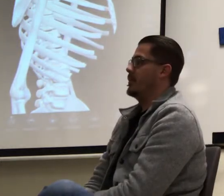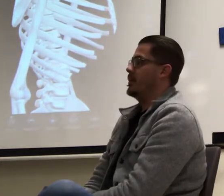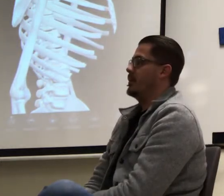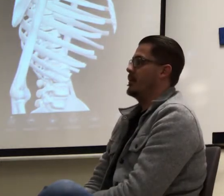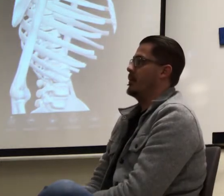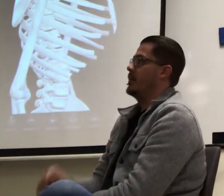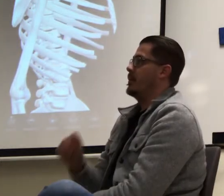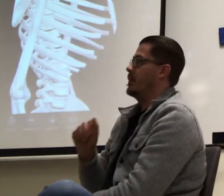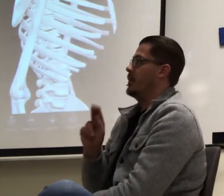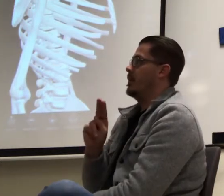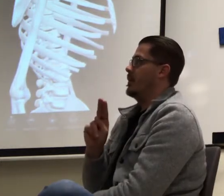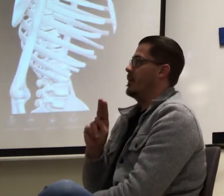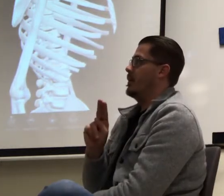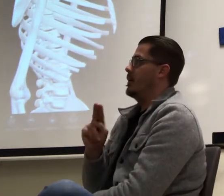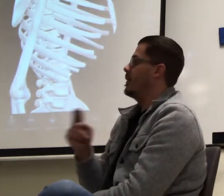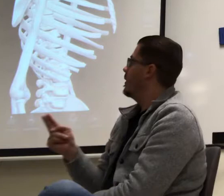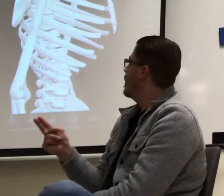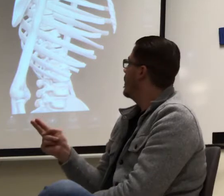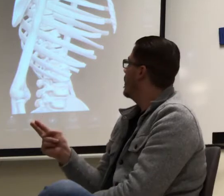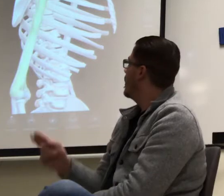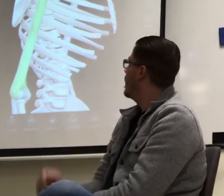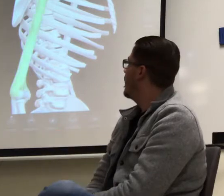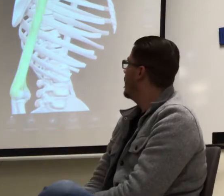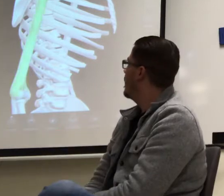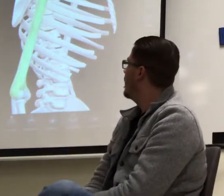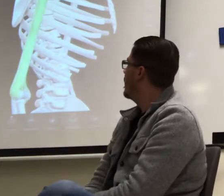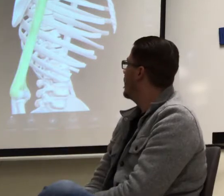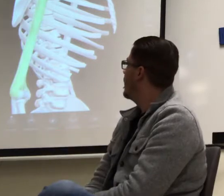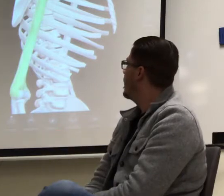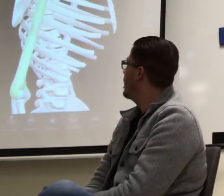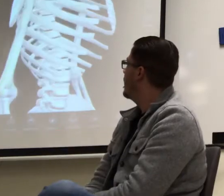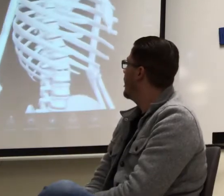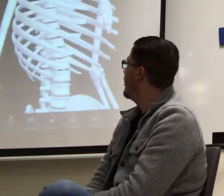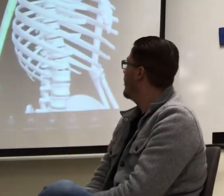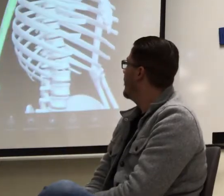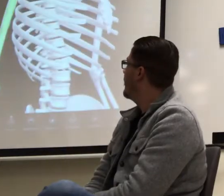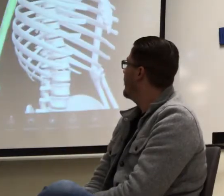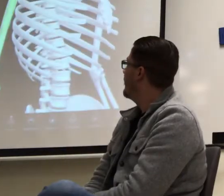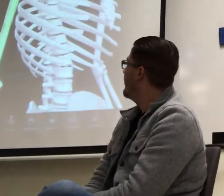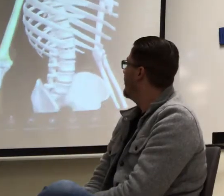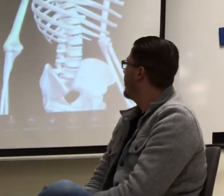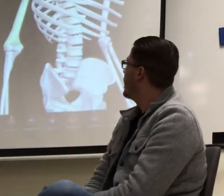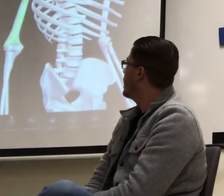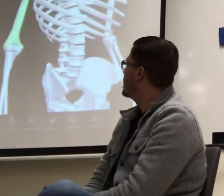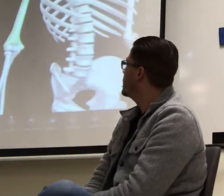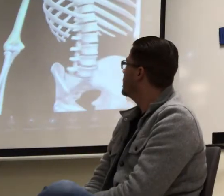Then we're going to go down to the distal humerus and look at the condyles.